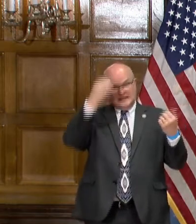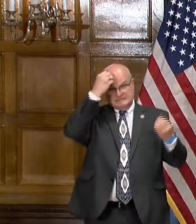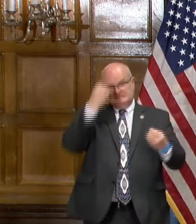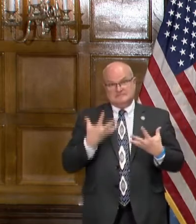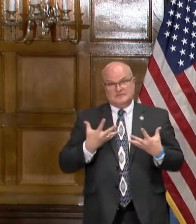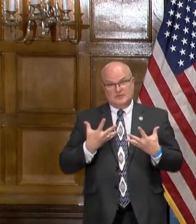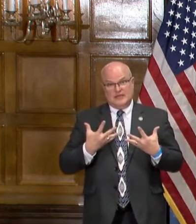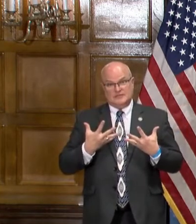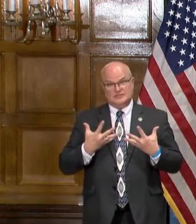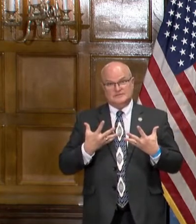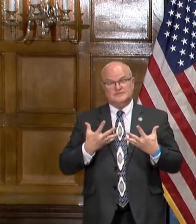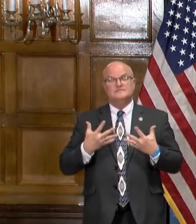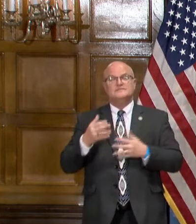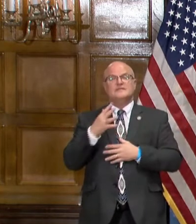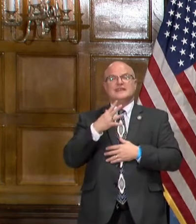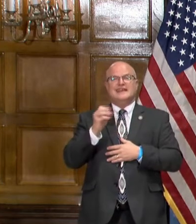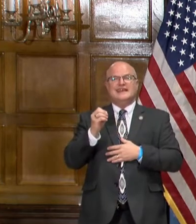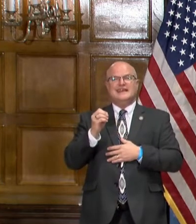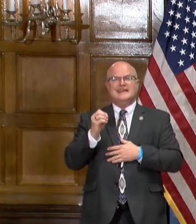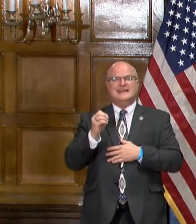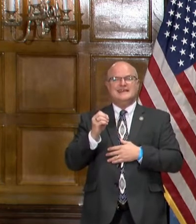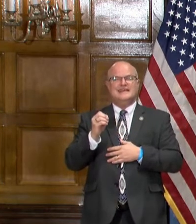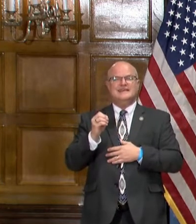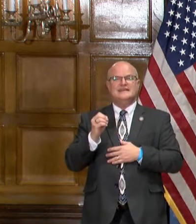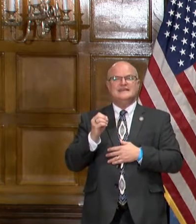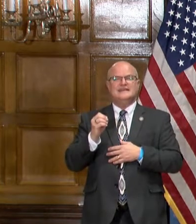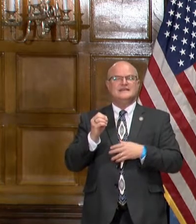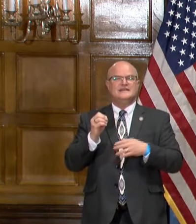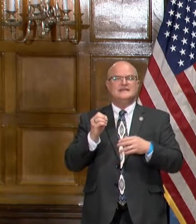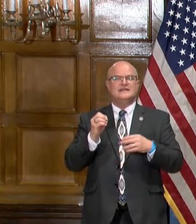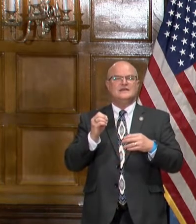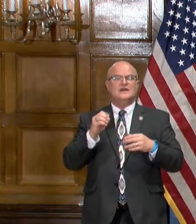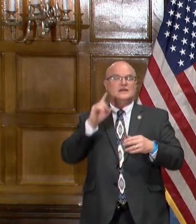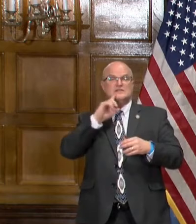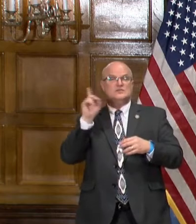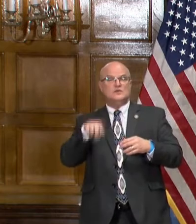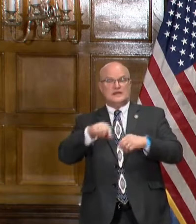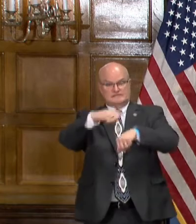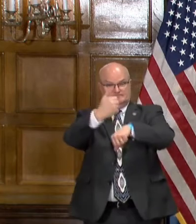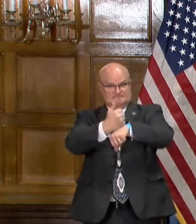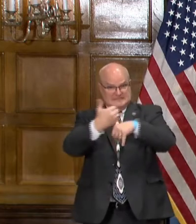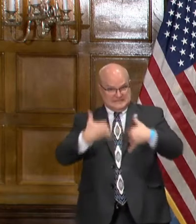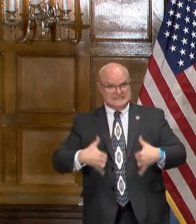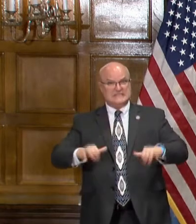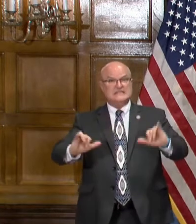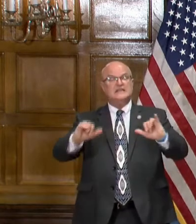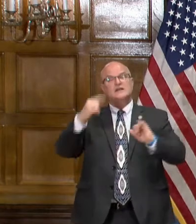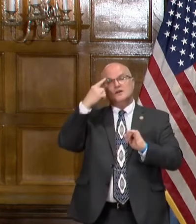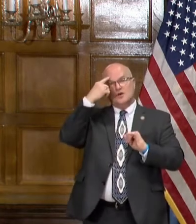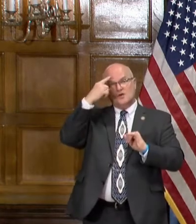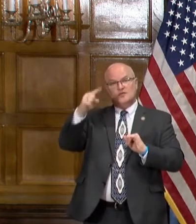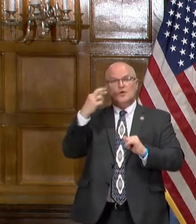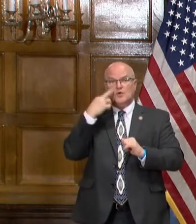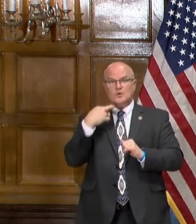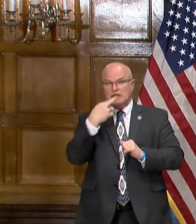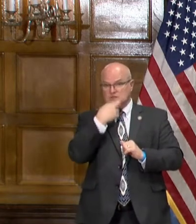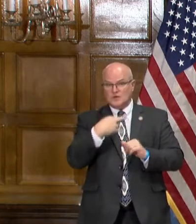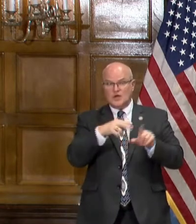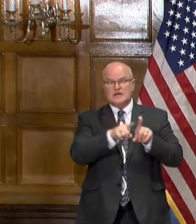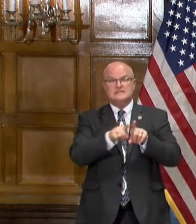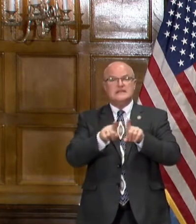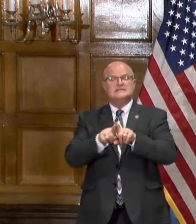that information. And there is a directive still in place for restaurants as